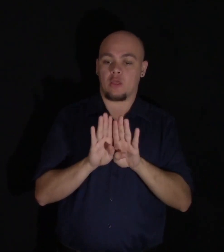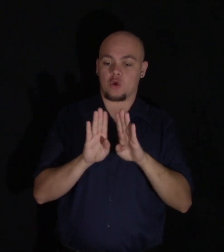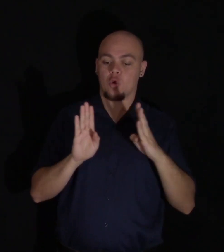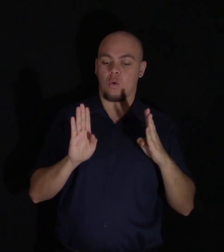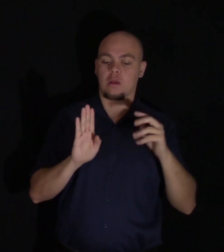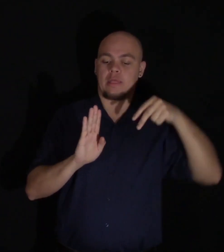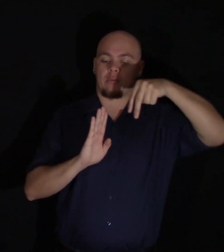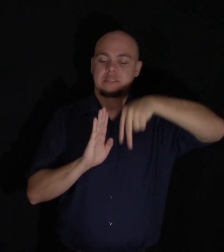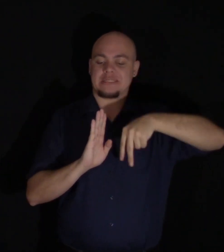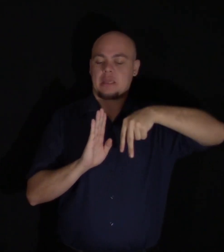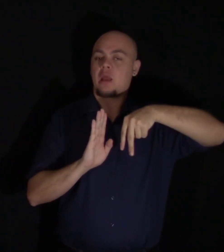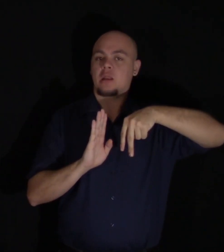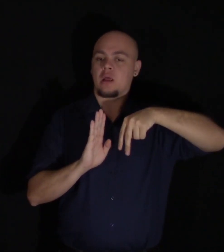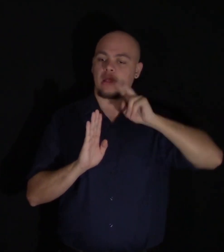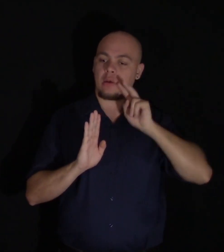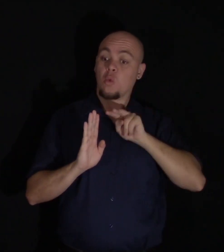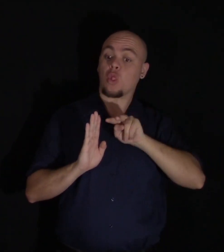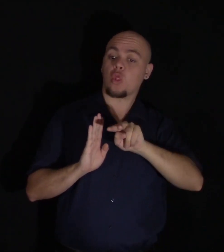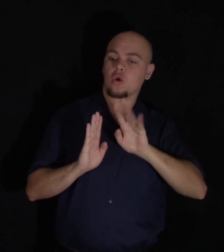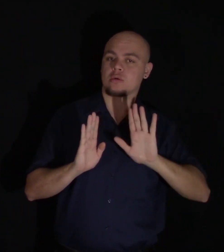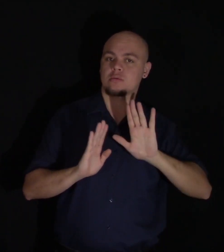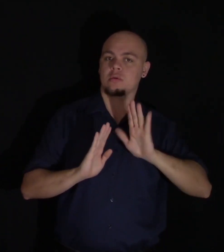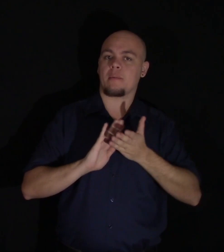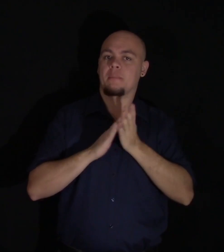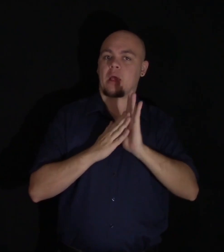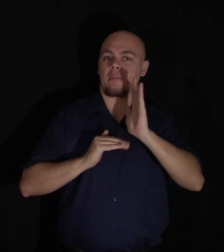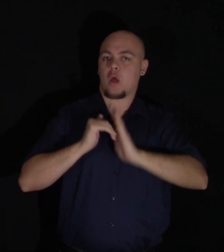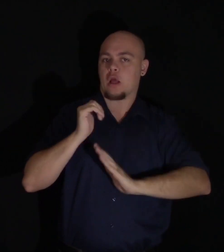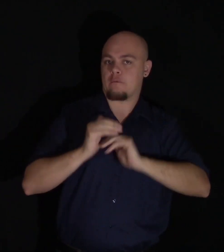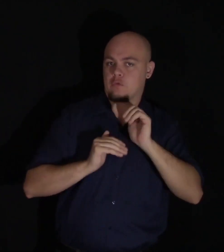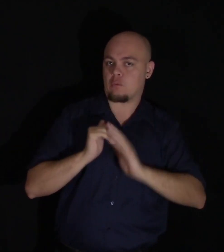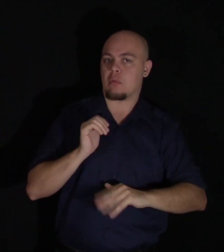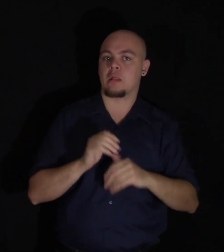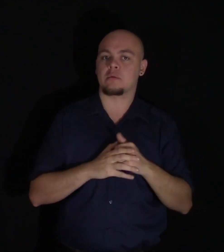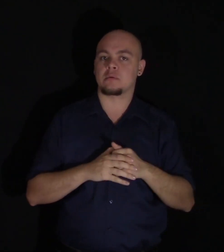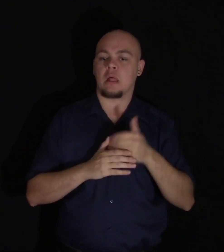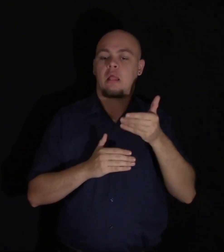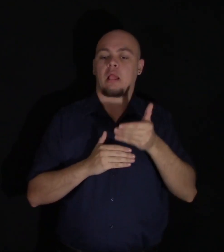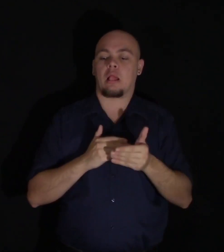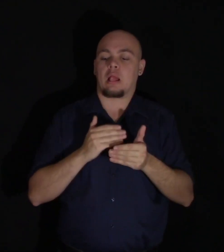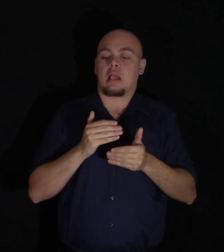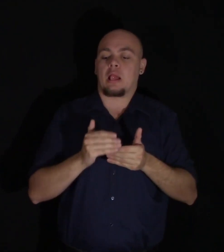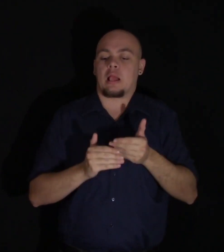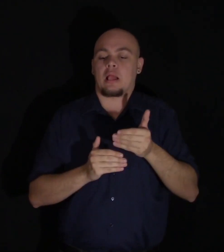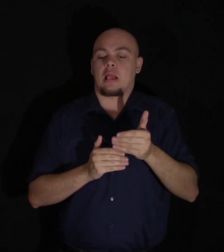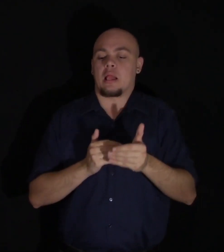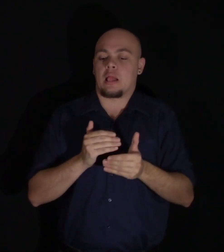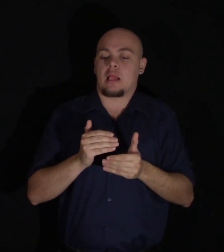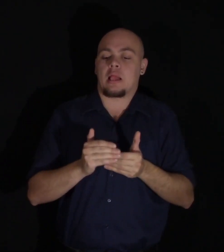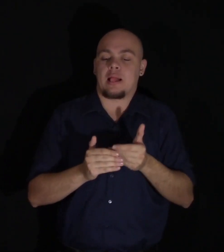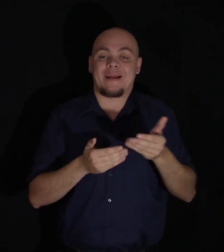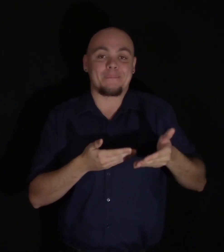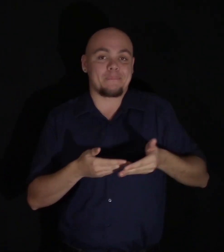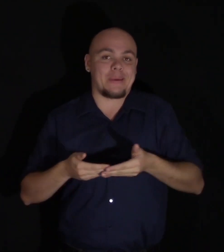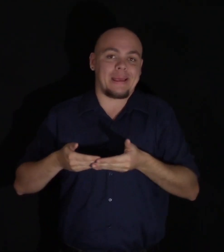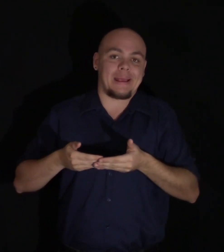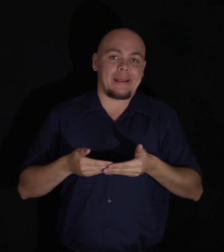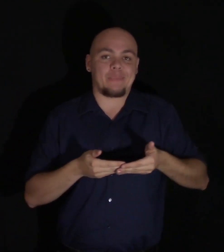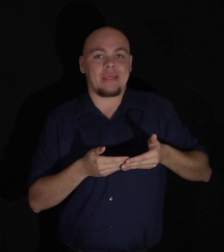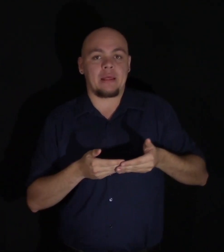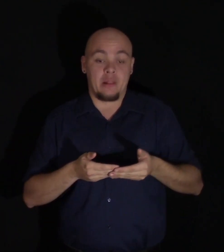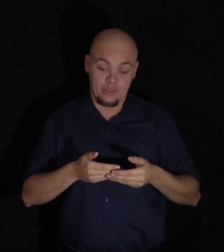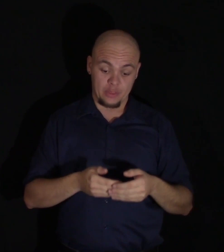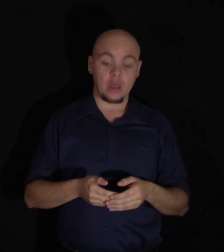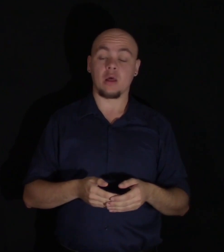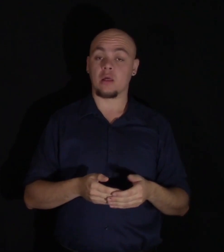door open, and they'd be looking in there, and he'd get them comfortable with that. And then many more steps later, kind of baby steps, they'd be in the room,